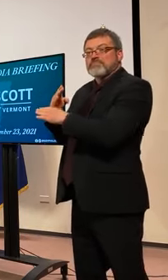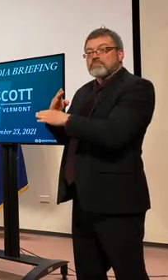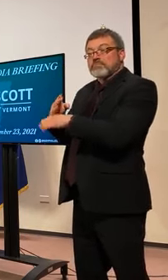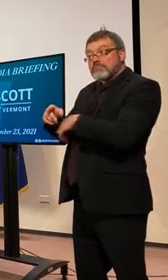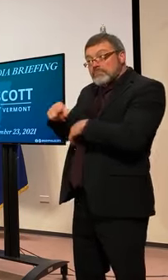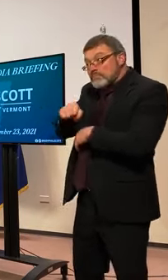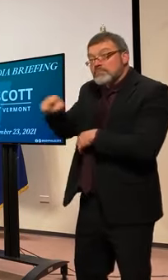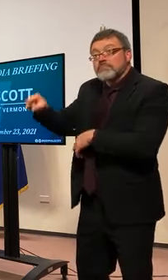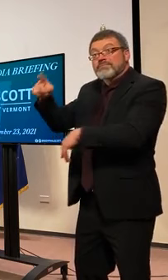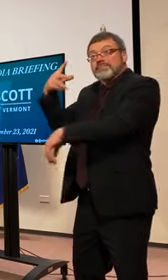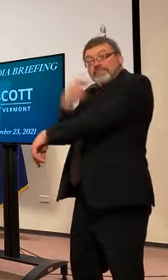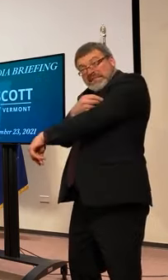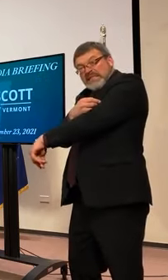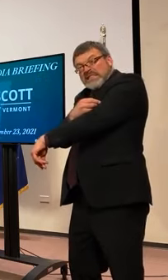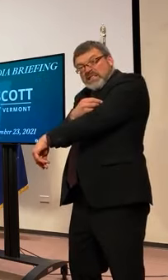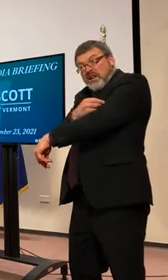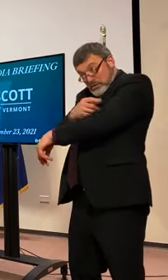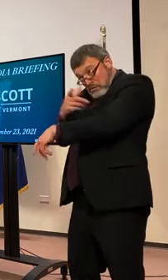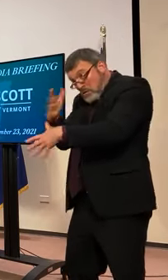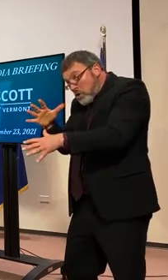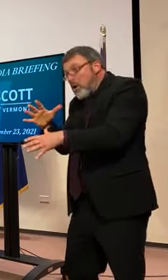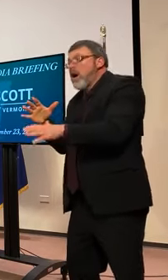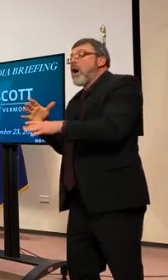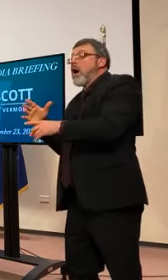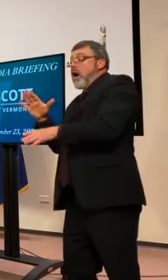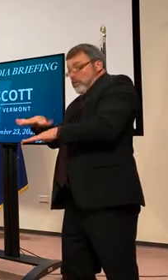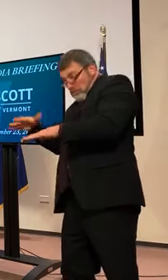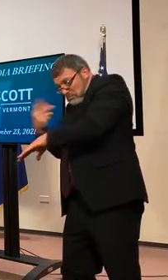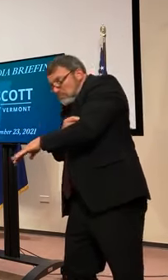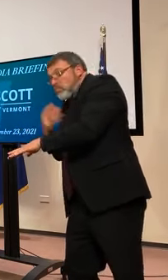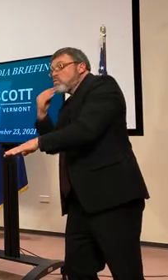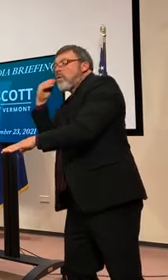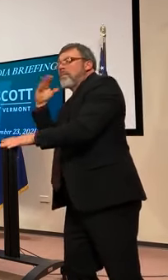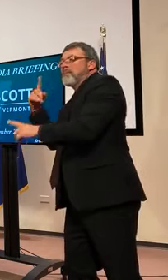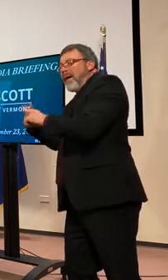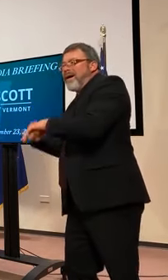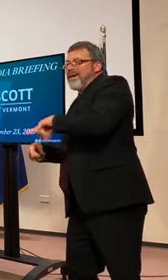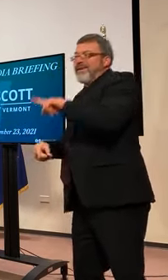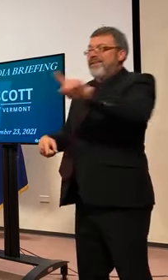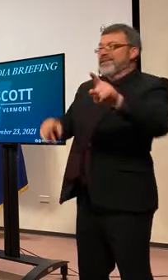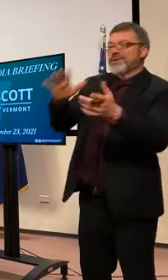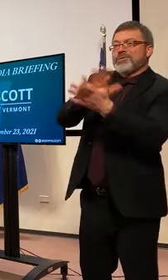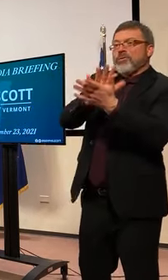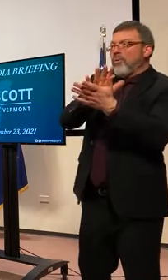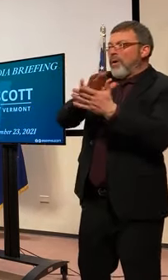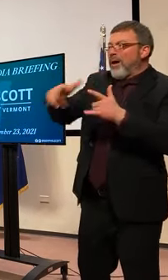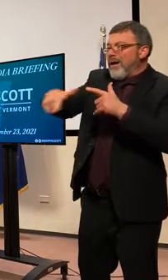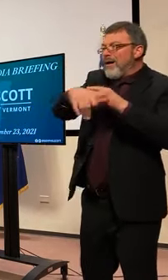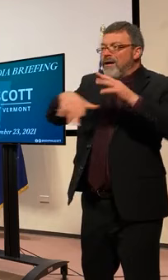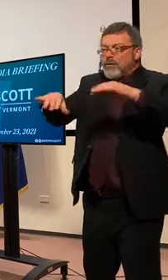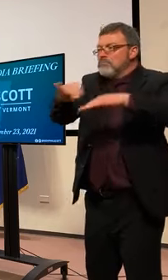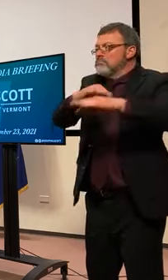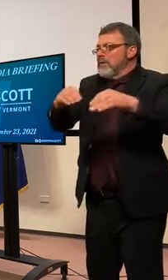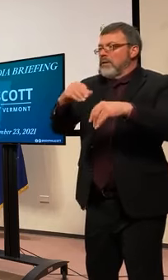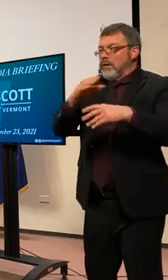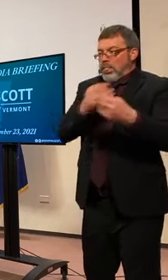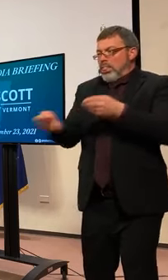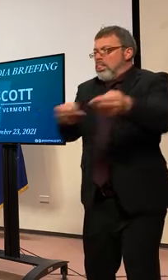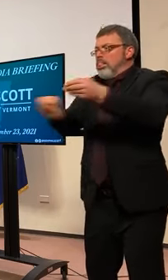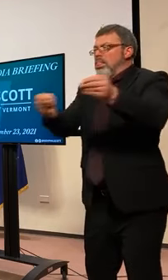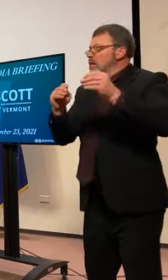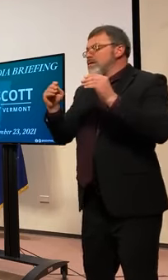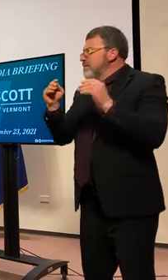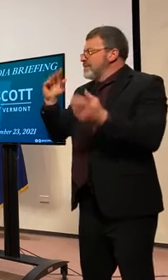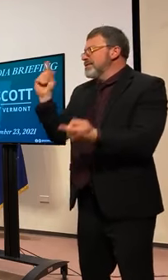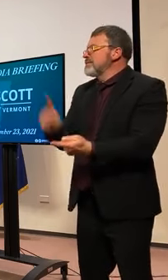and communities as an extra benefit. I encourage you to take time to get any questions answered